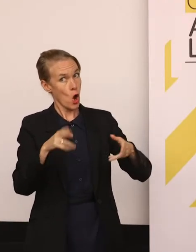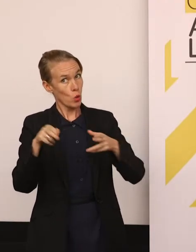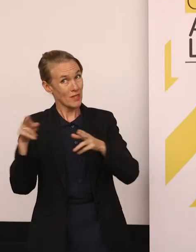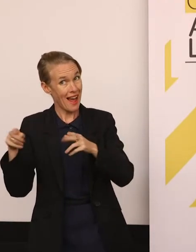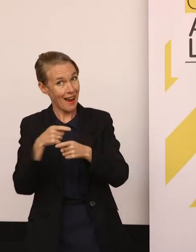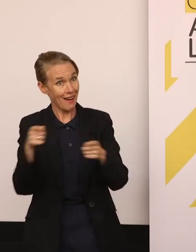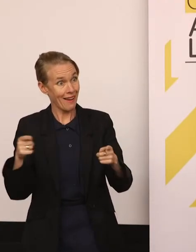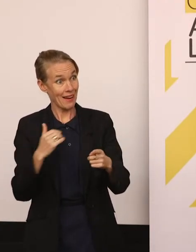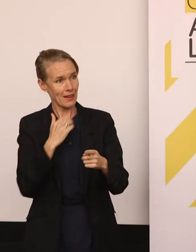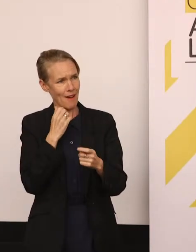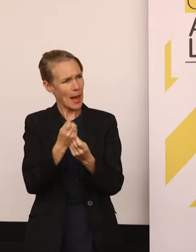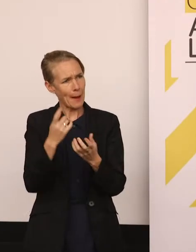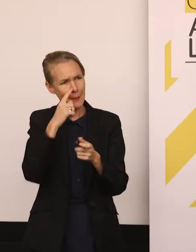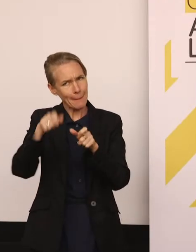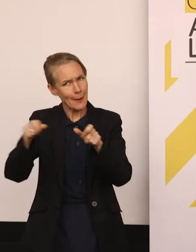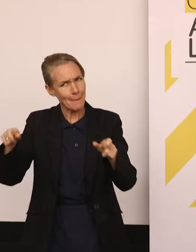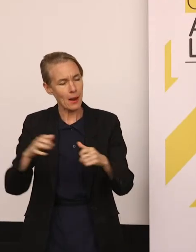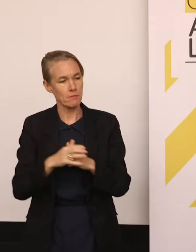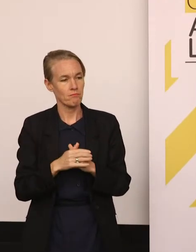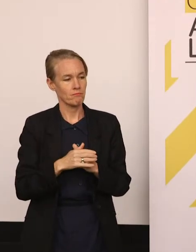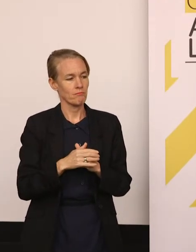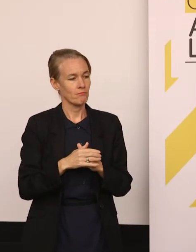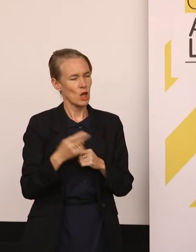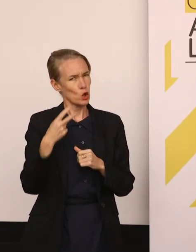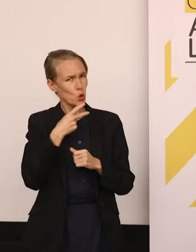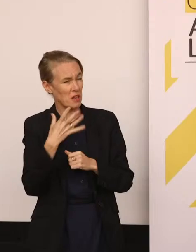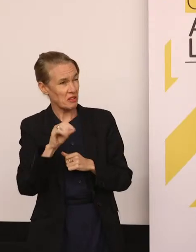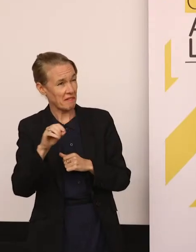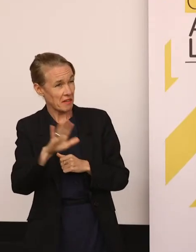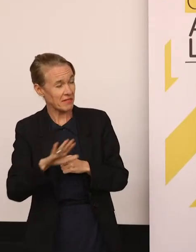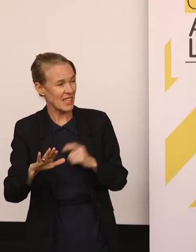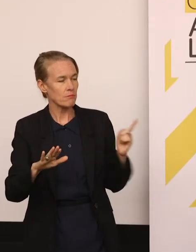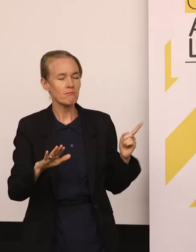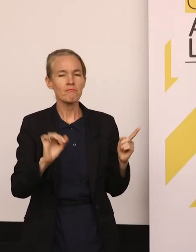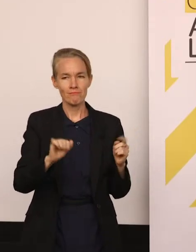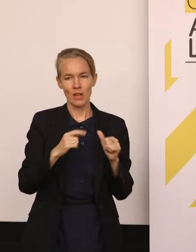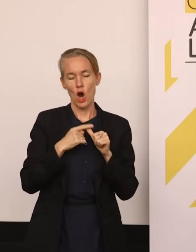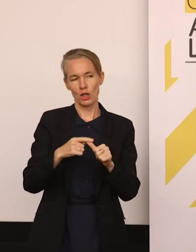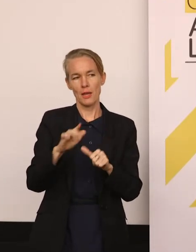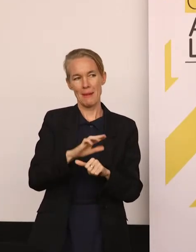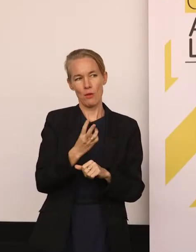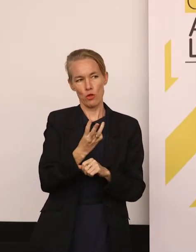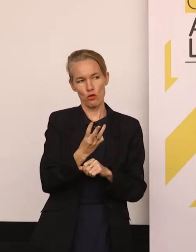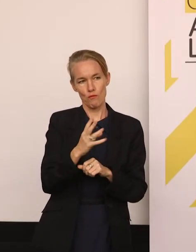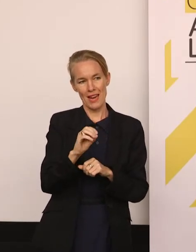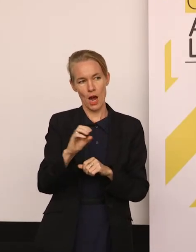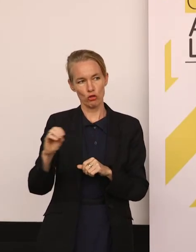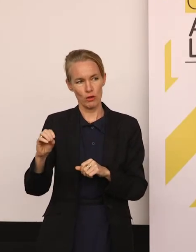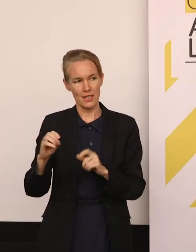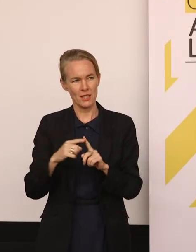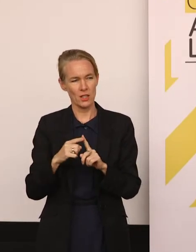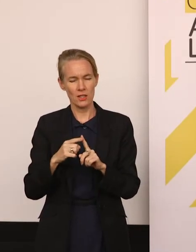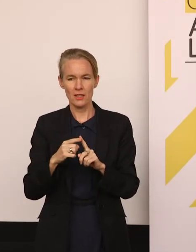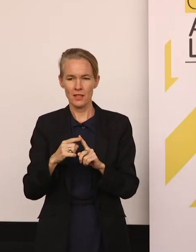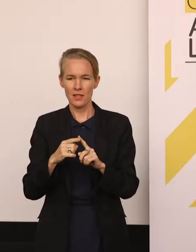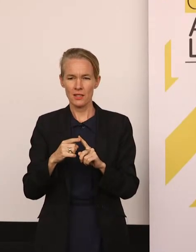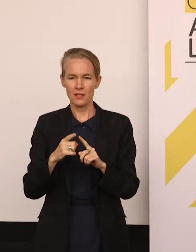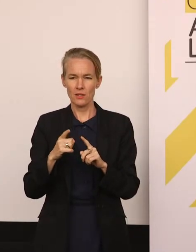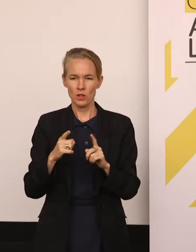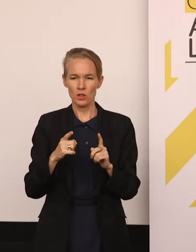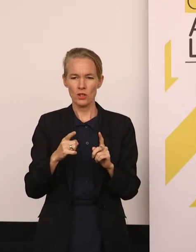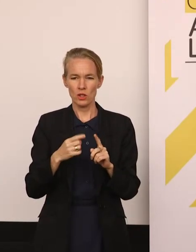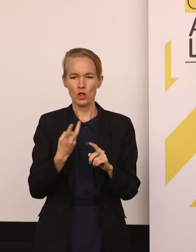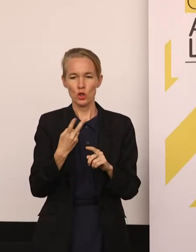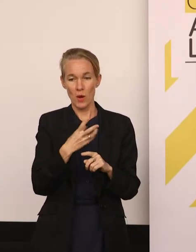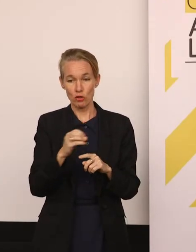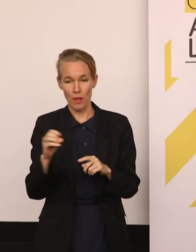to 300, and at any point in time we have around 3,000 people in a managed isolation facility. This